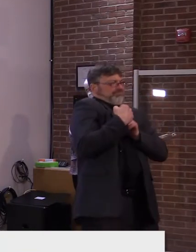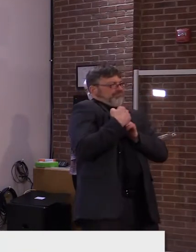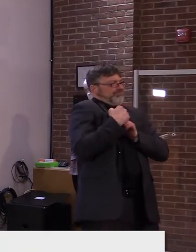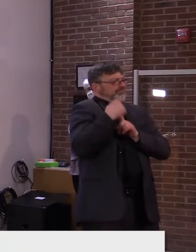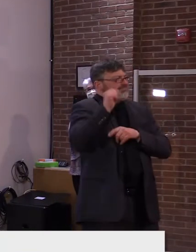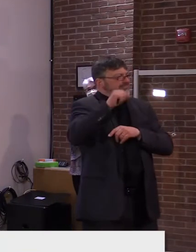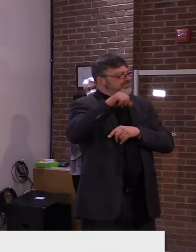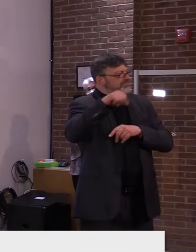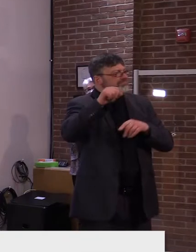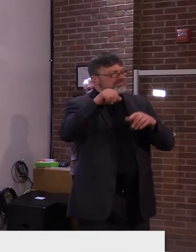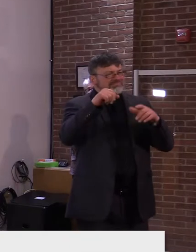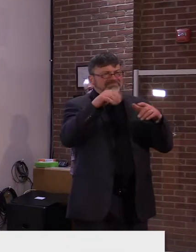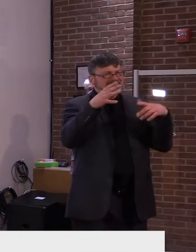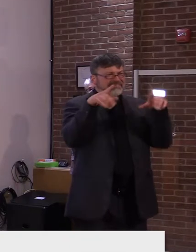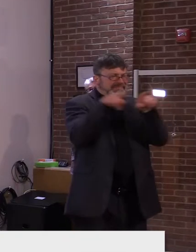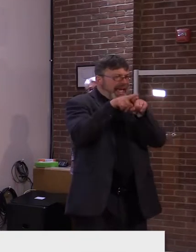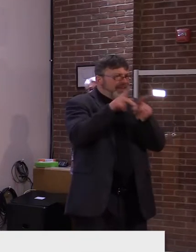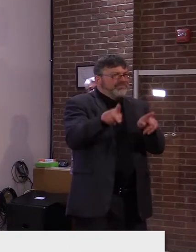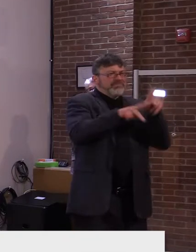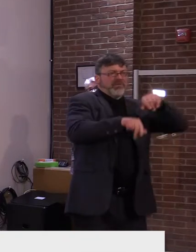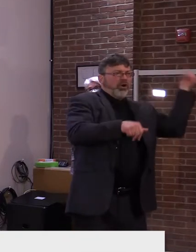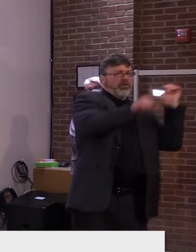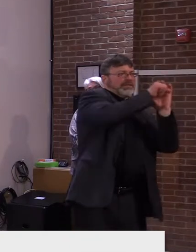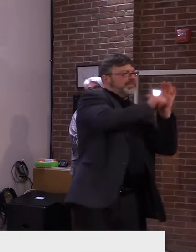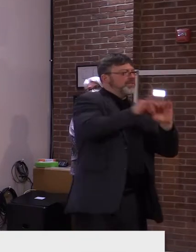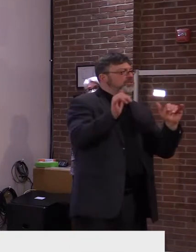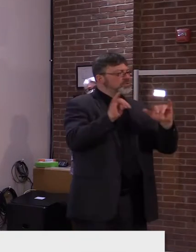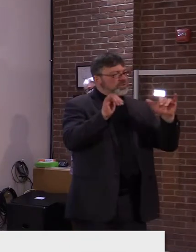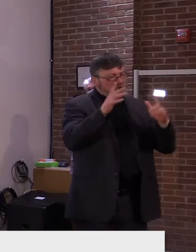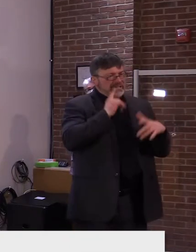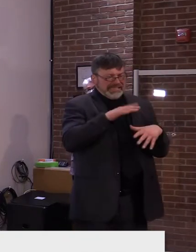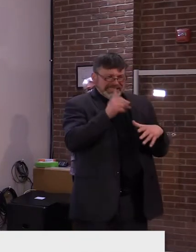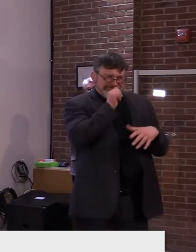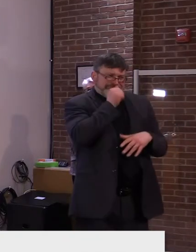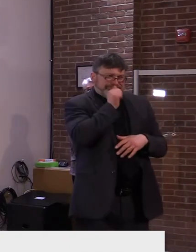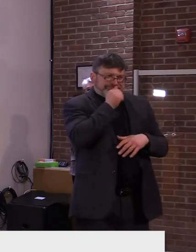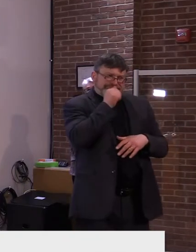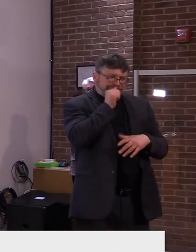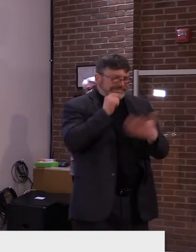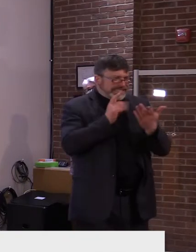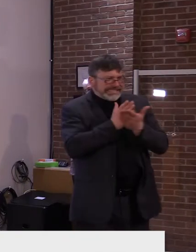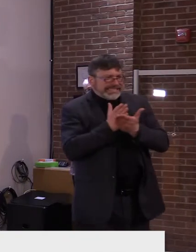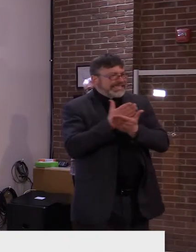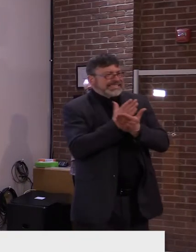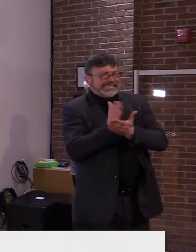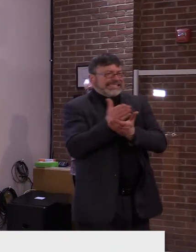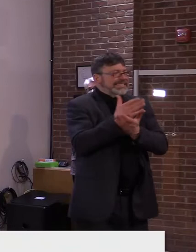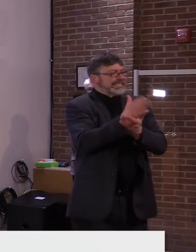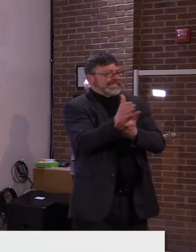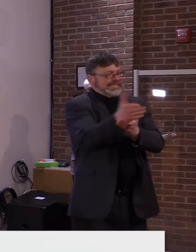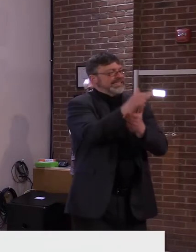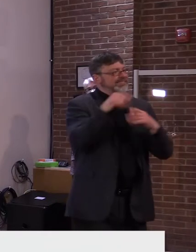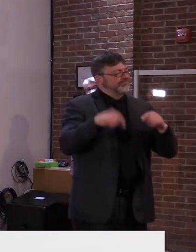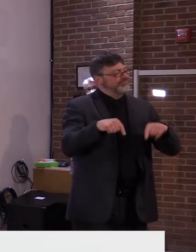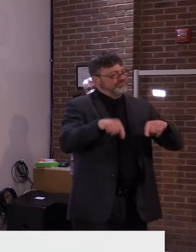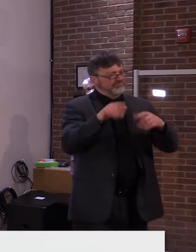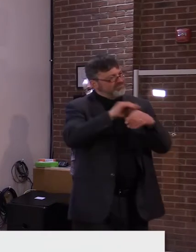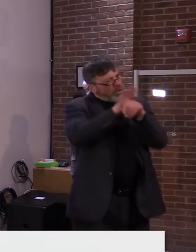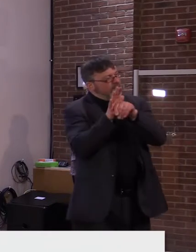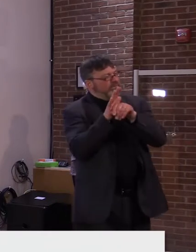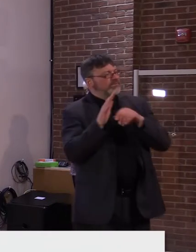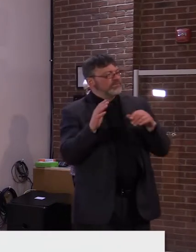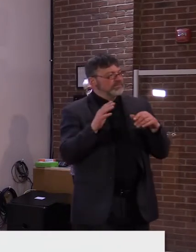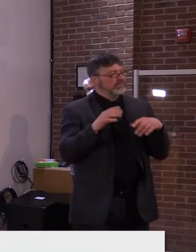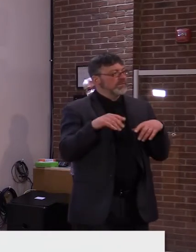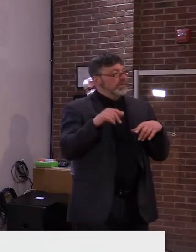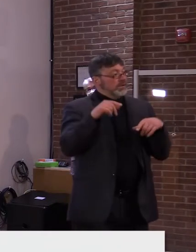today looking at the fact that the Northeast is the part of the country that's having the uptick in cases. But Vermont was unique on